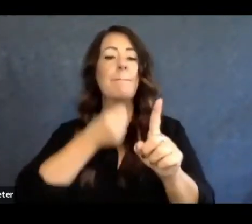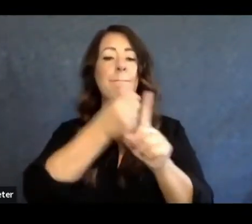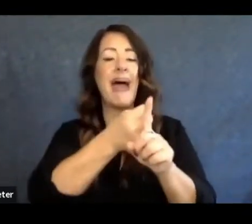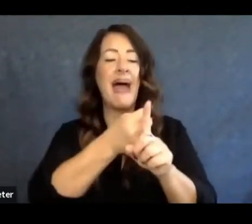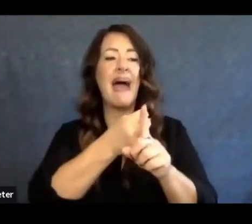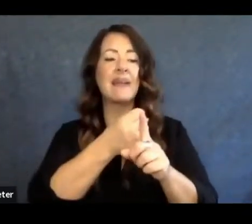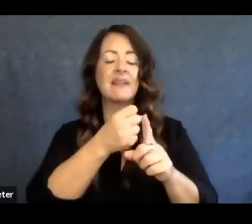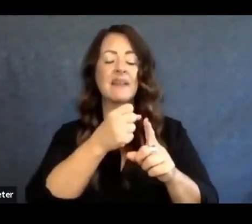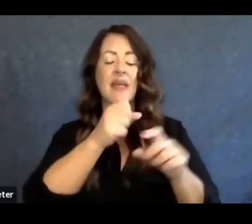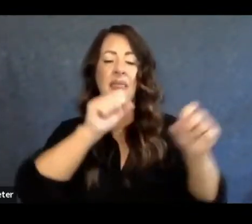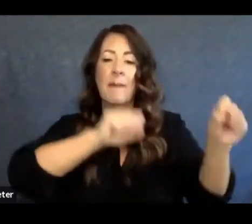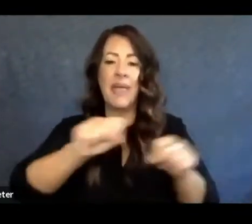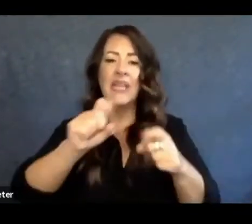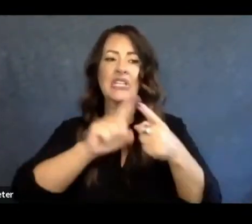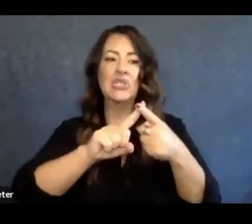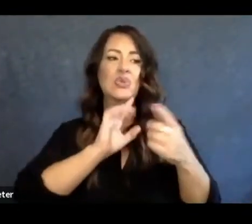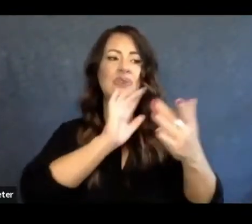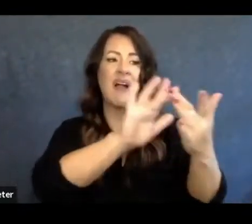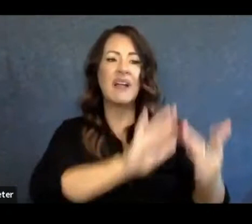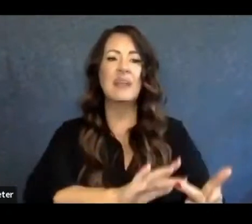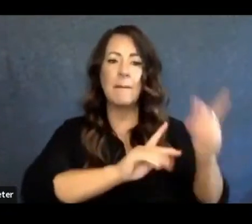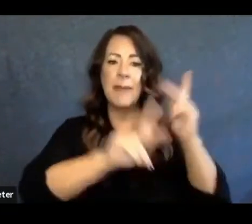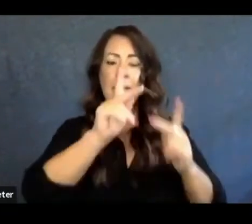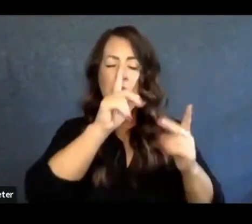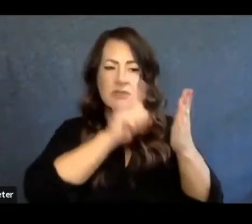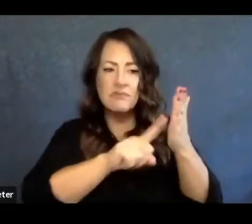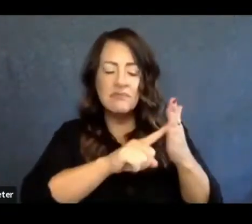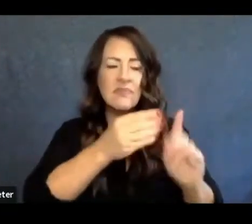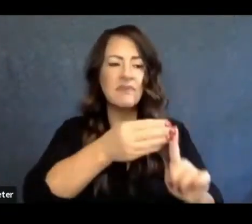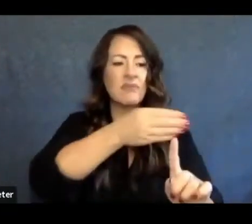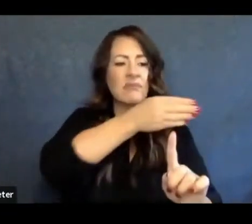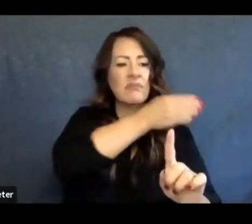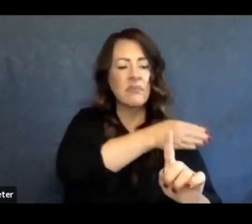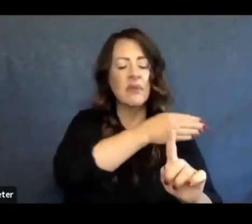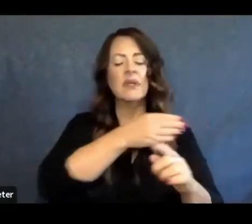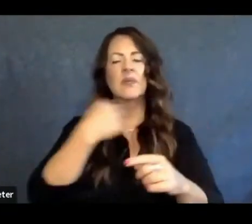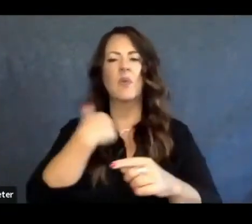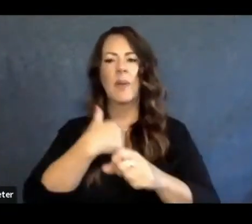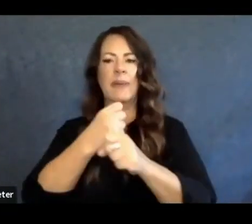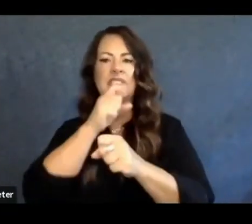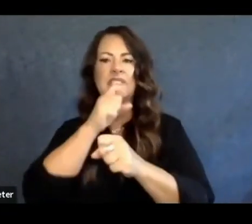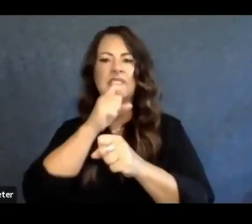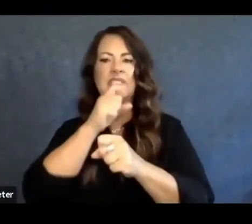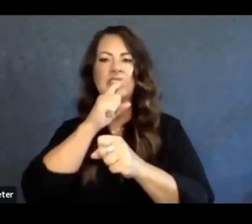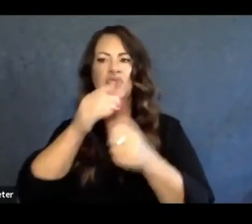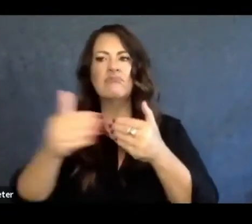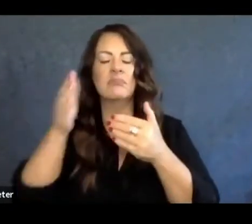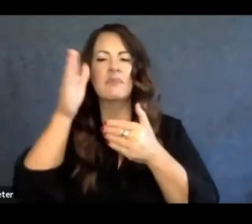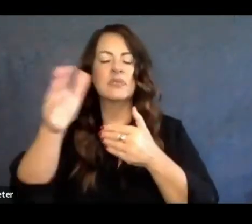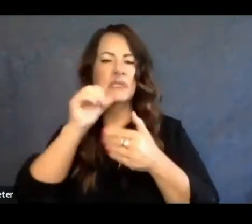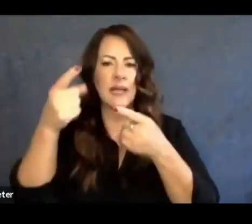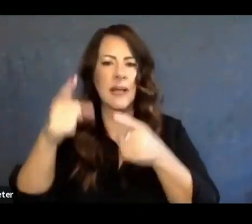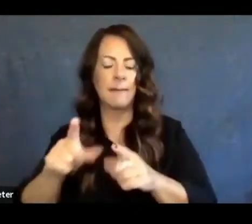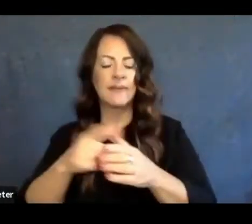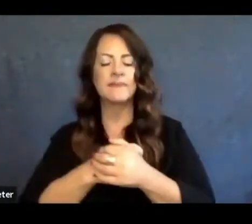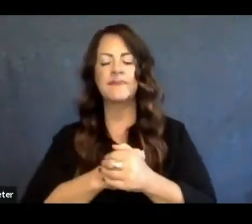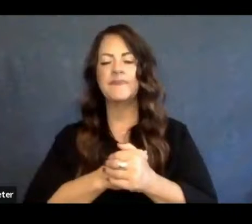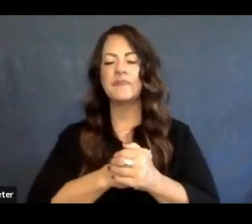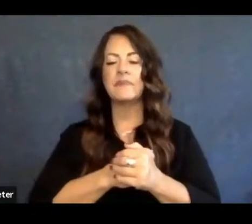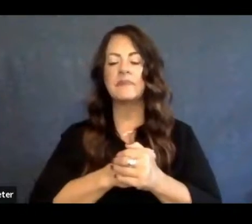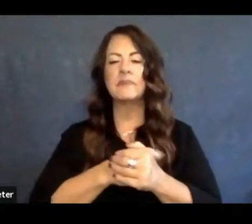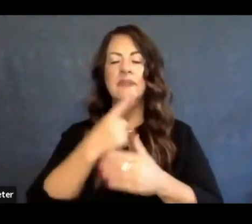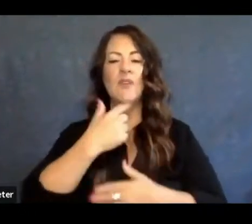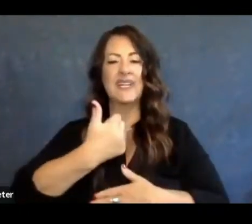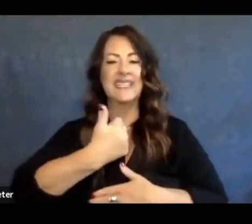this point we are working hard to make sure no further impacts do occur. As in regards to self-administered tests, I think we